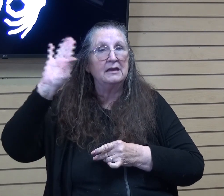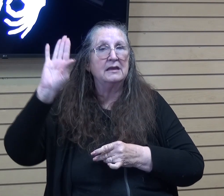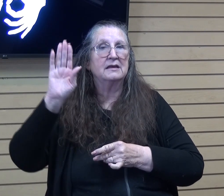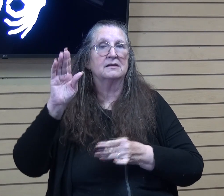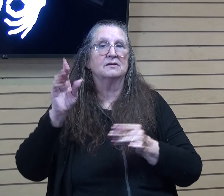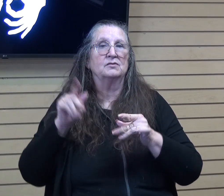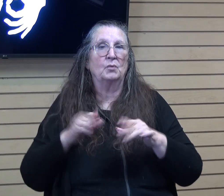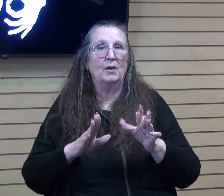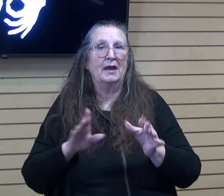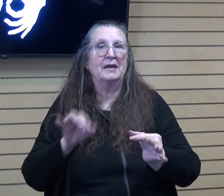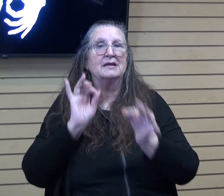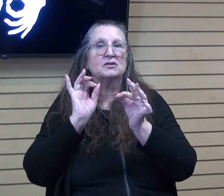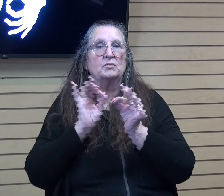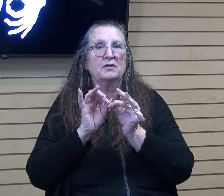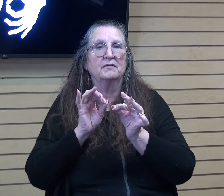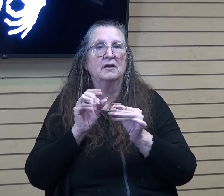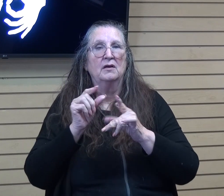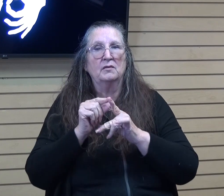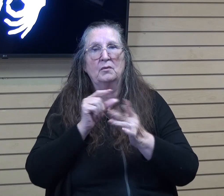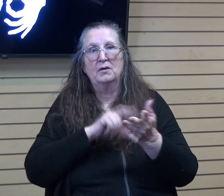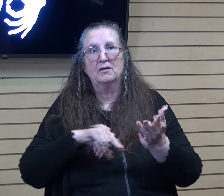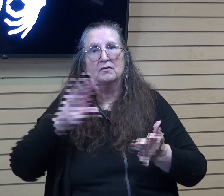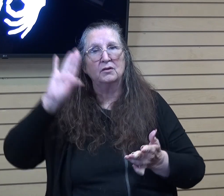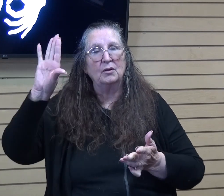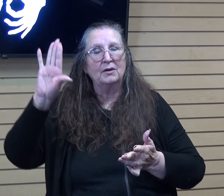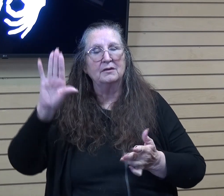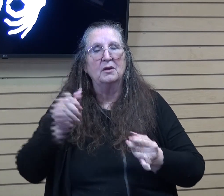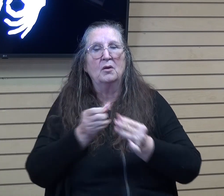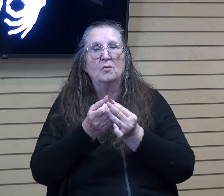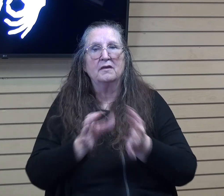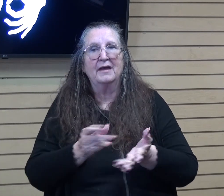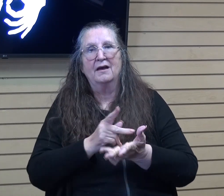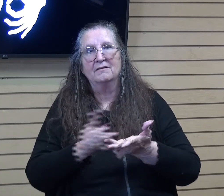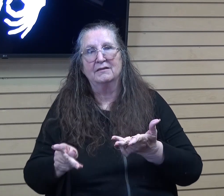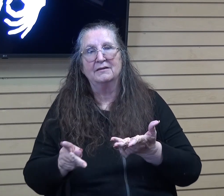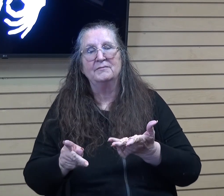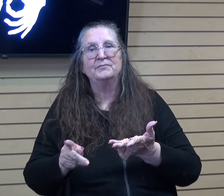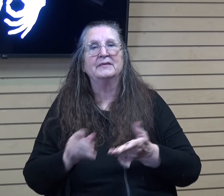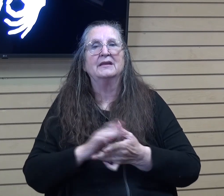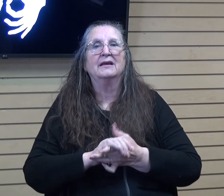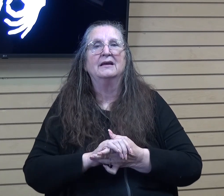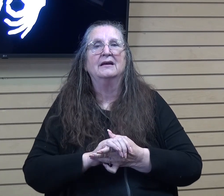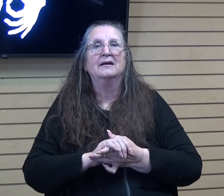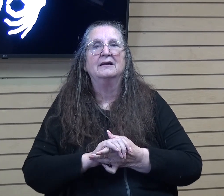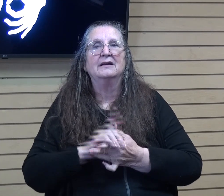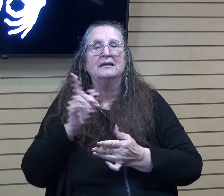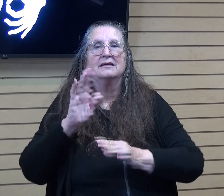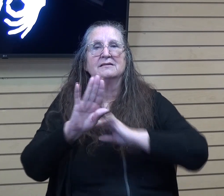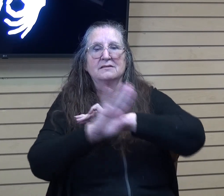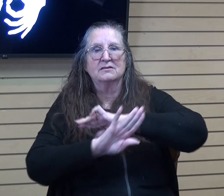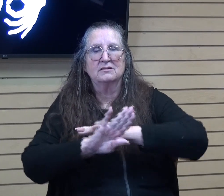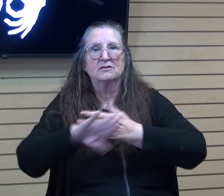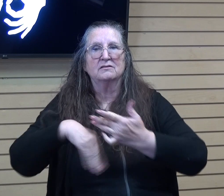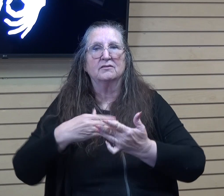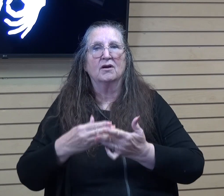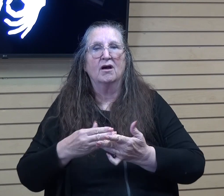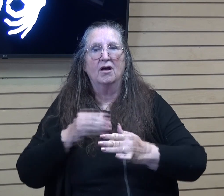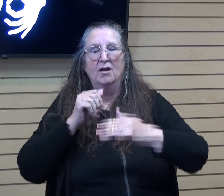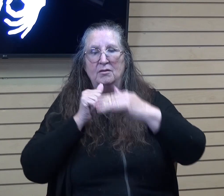perfect. The word of the Lord is flawless. He is a shield for all who take refuge in him. And so I